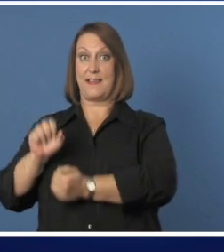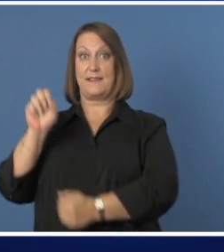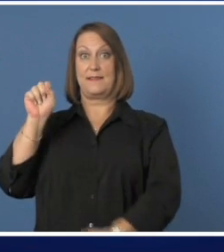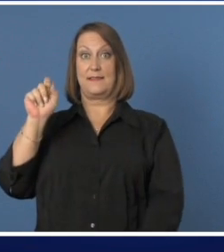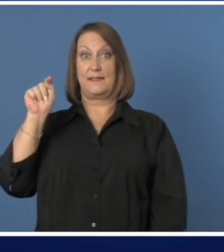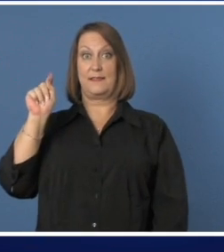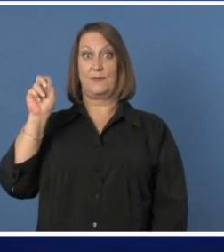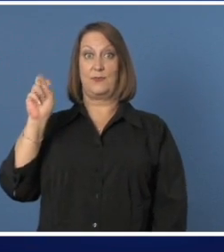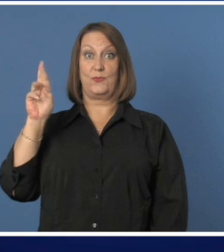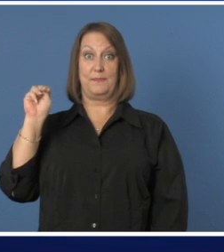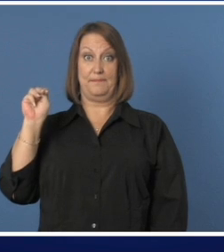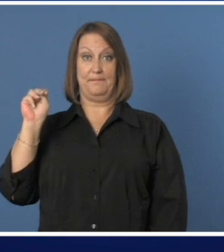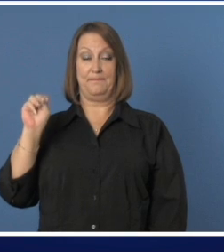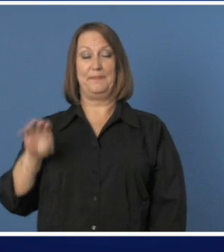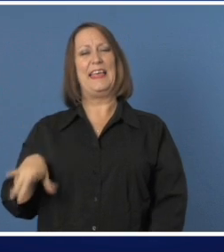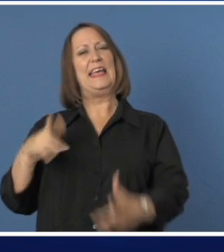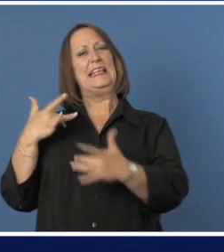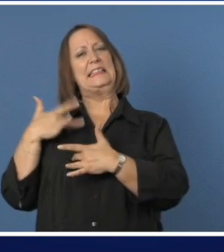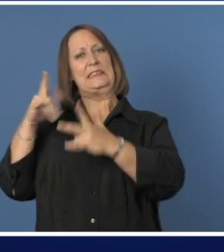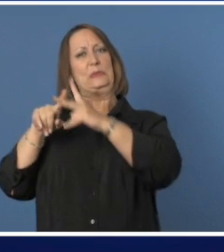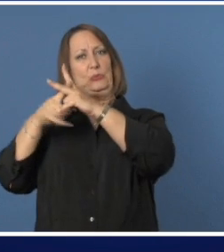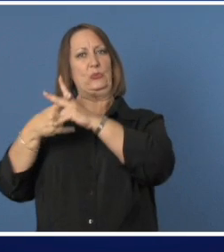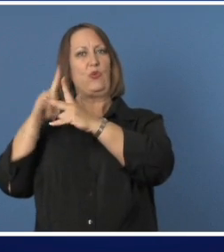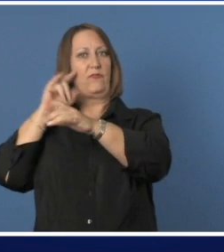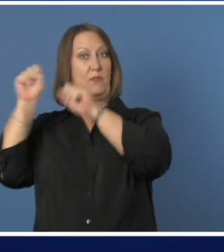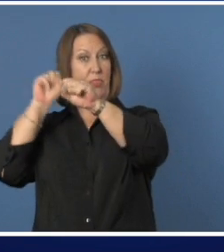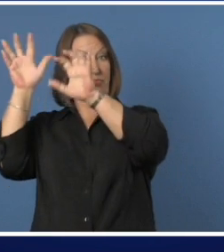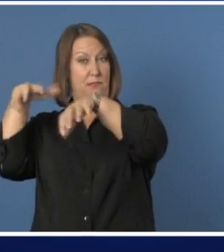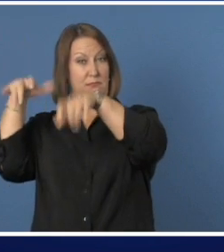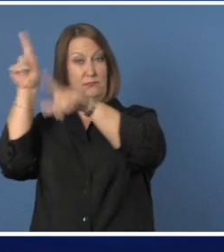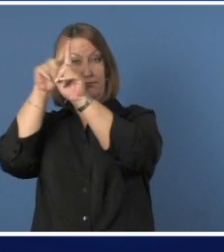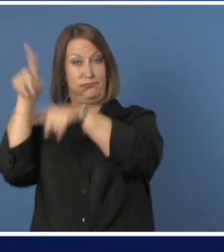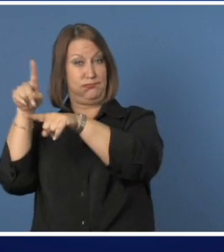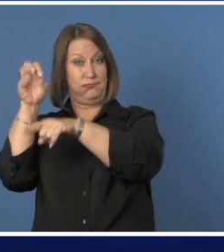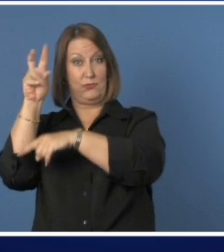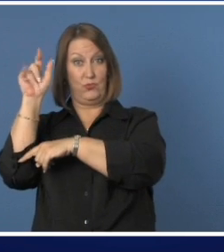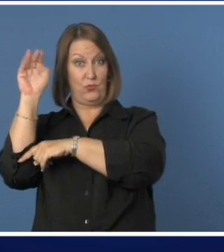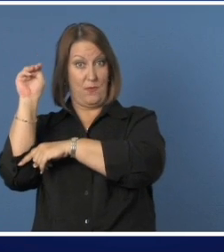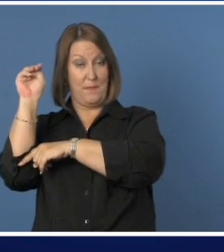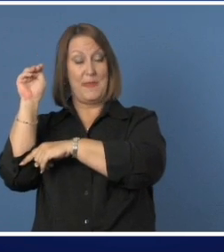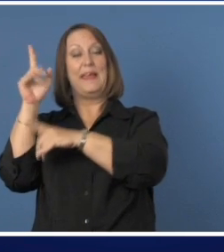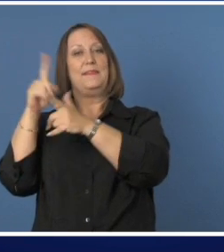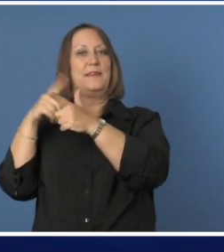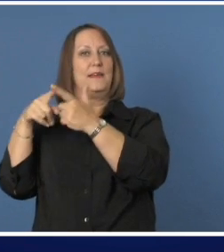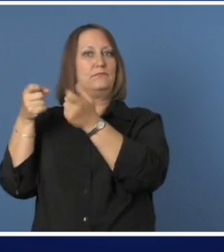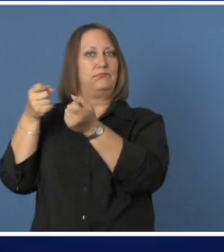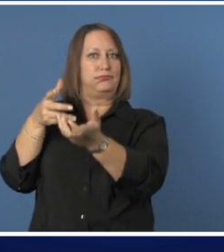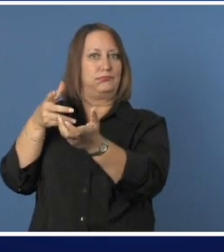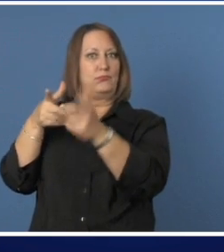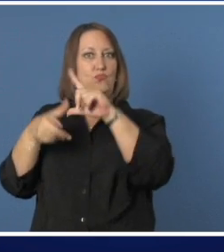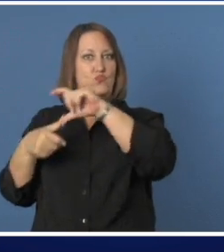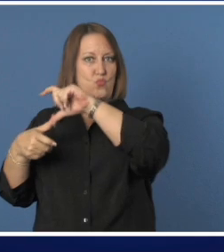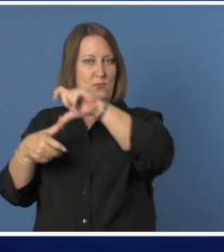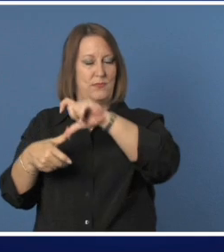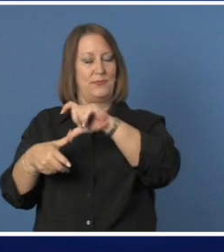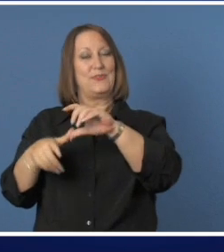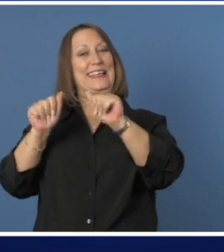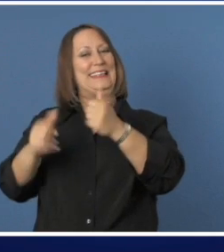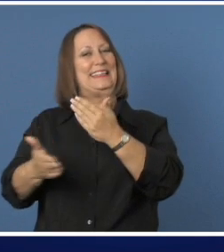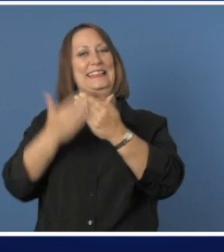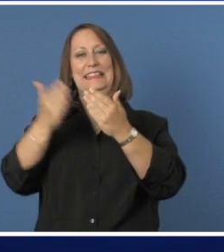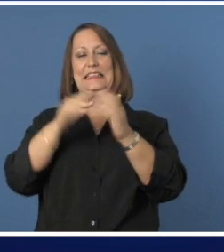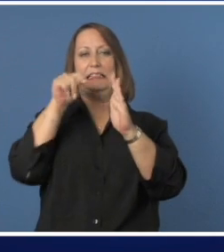spawned from powerful thunderstorms tornadoes can cause fatalities and devastate a neighborhood in